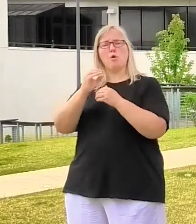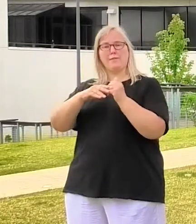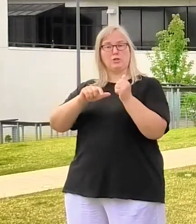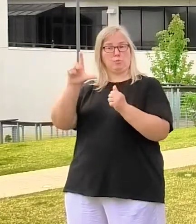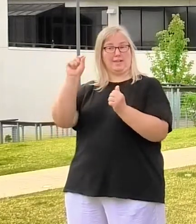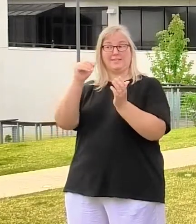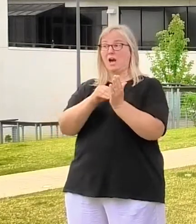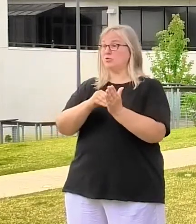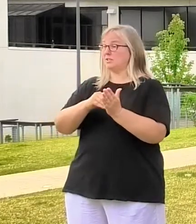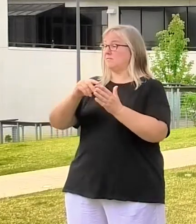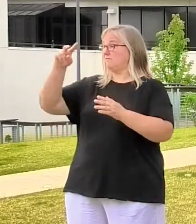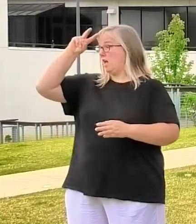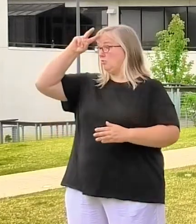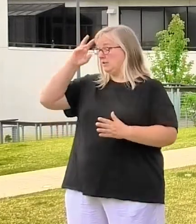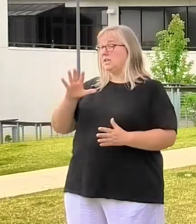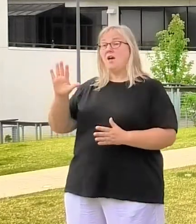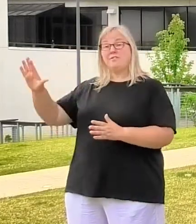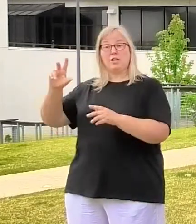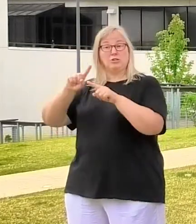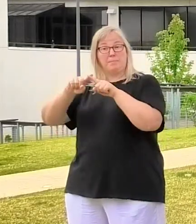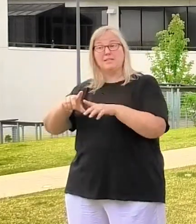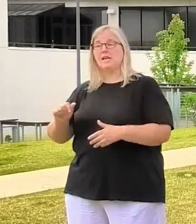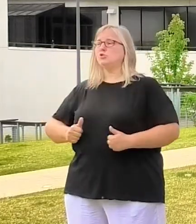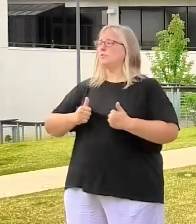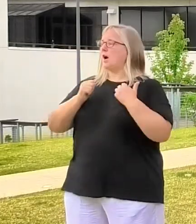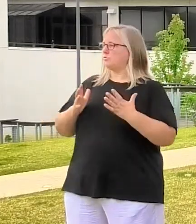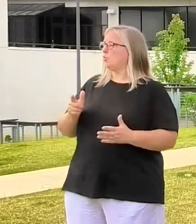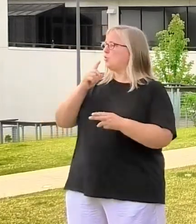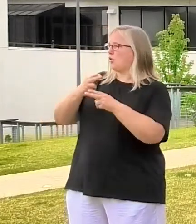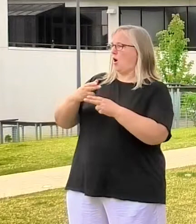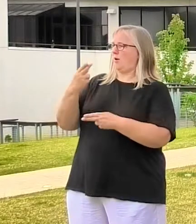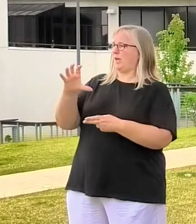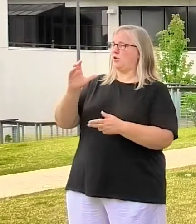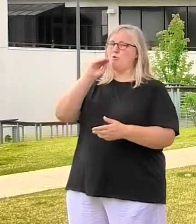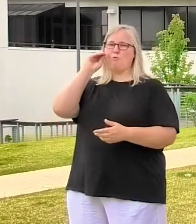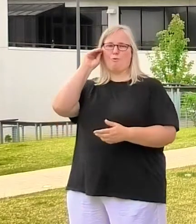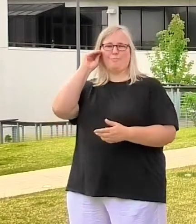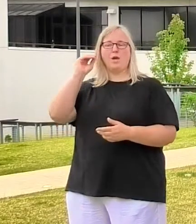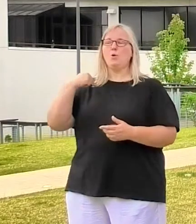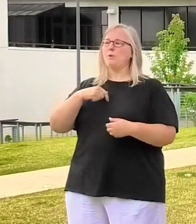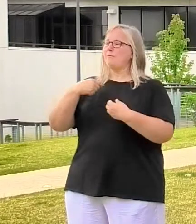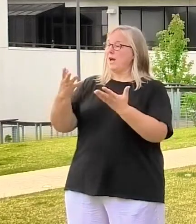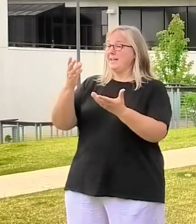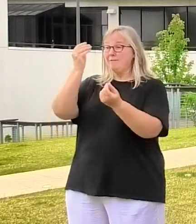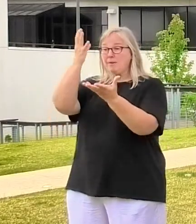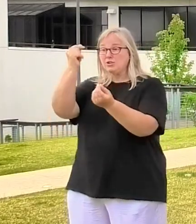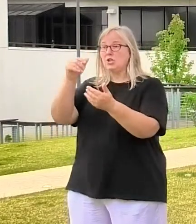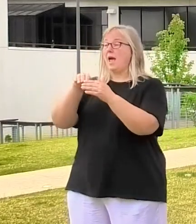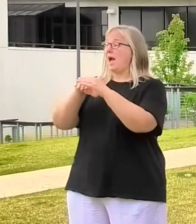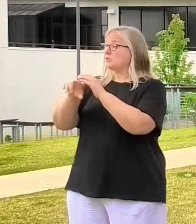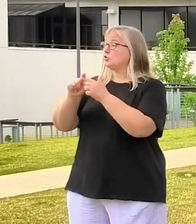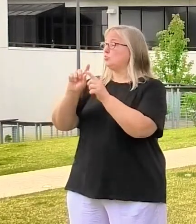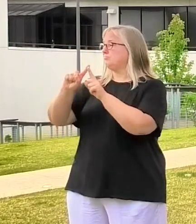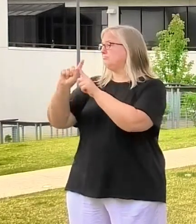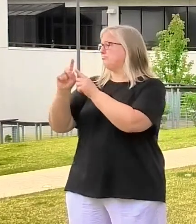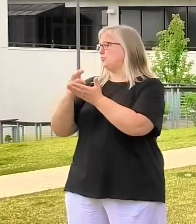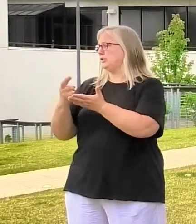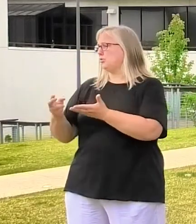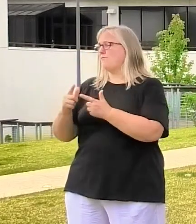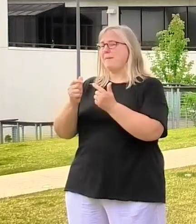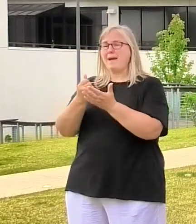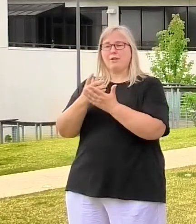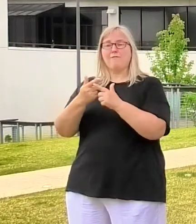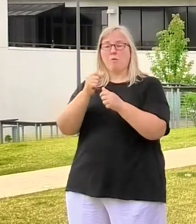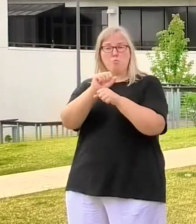veterans, their dependents, and survivors who call Howard County home. We provide information and access to resources from everything from